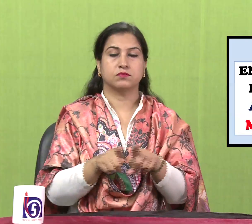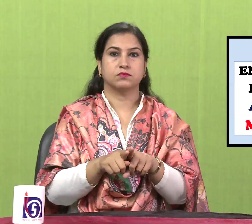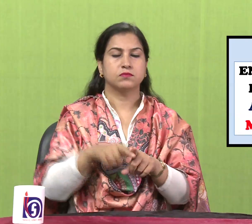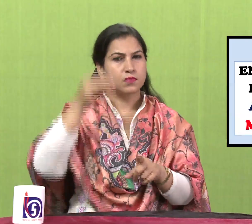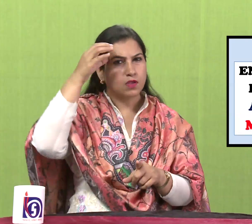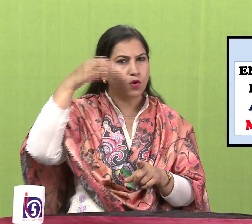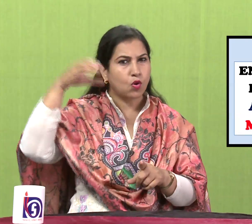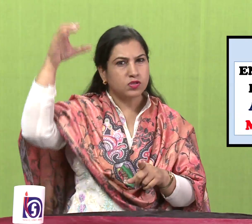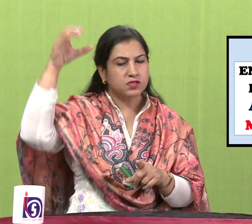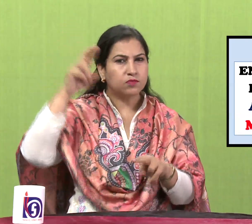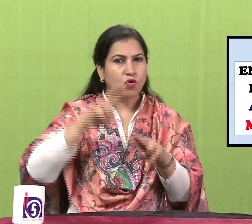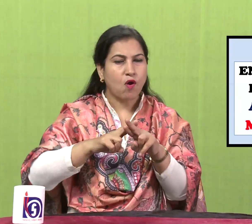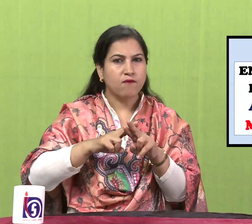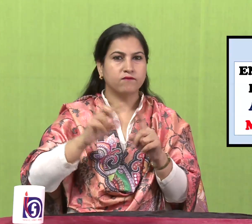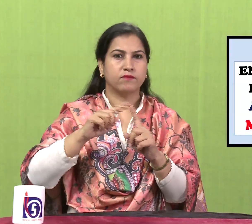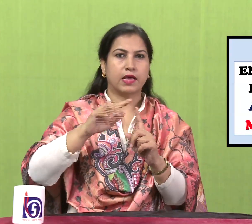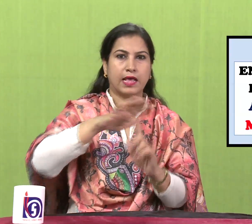of environmental degradation.